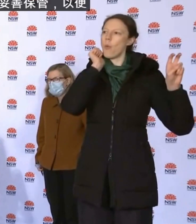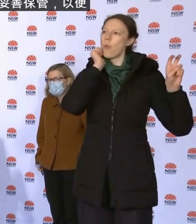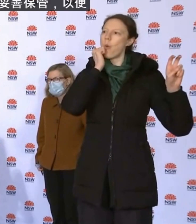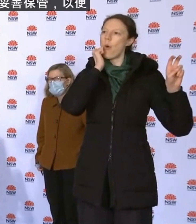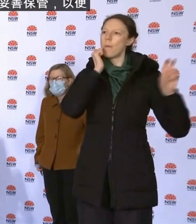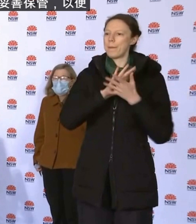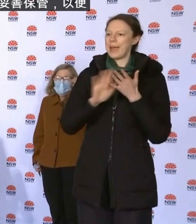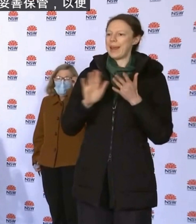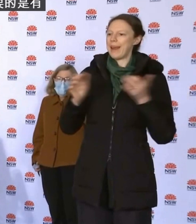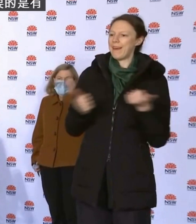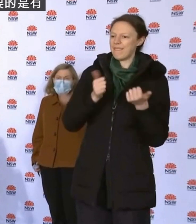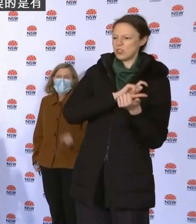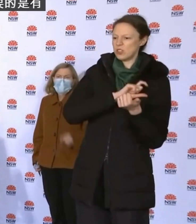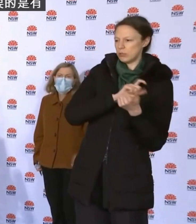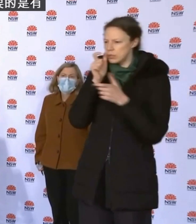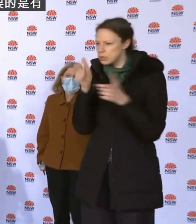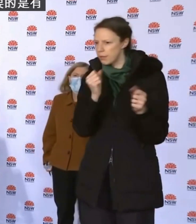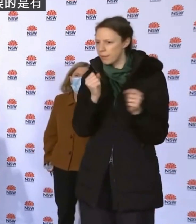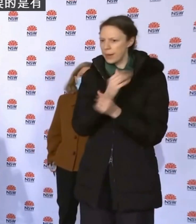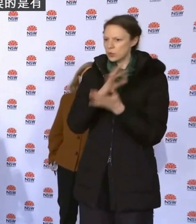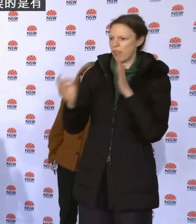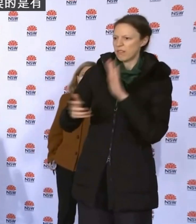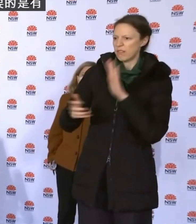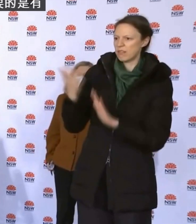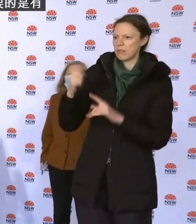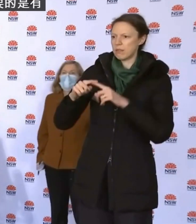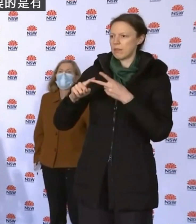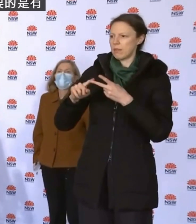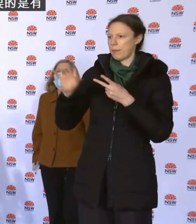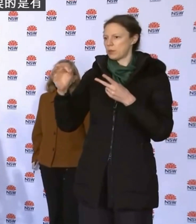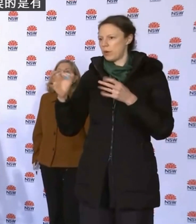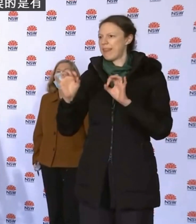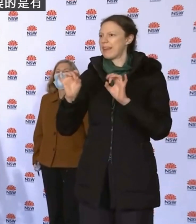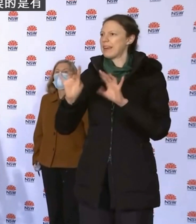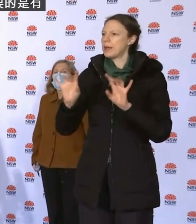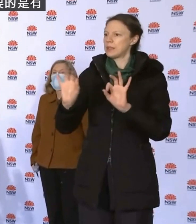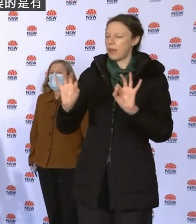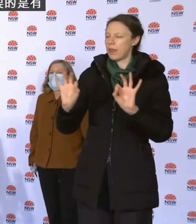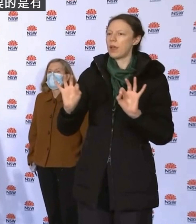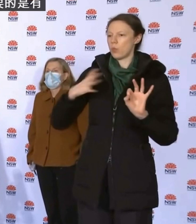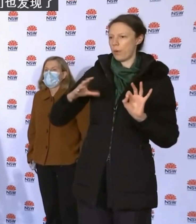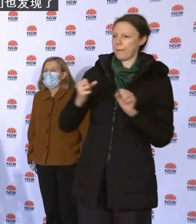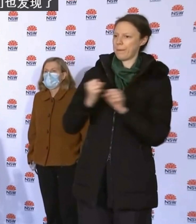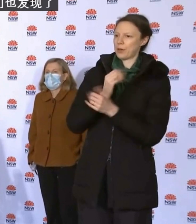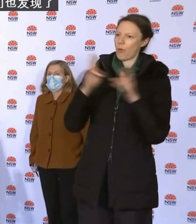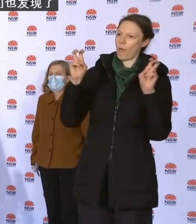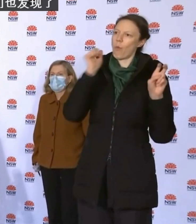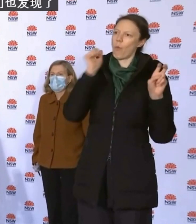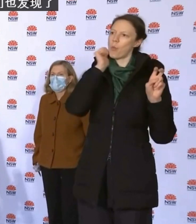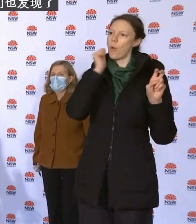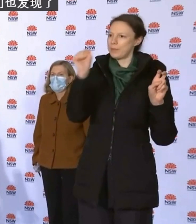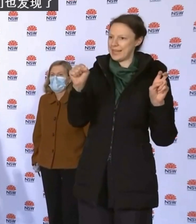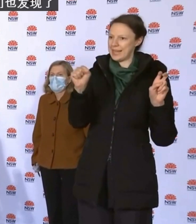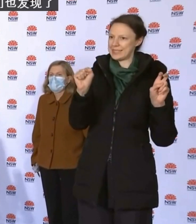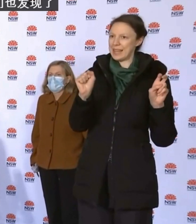that equipment's taken care of so that they can resume as quickly as possible. But what is important is, yes, there were COVID safety plans